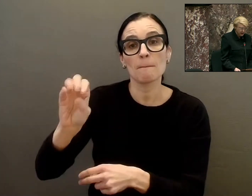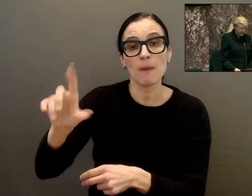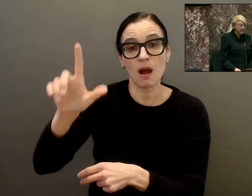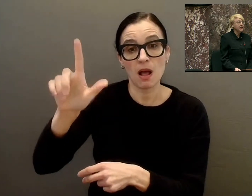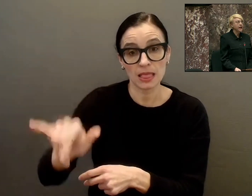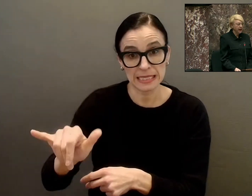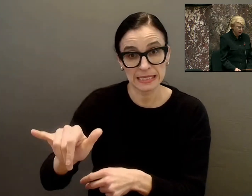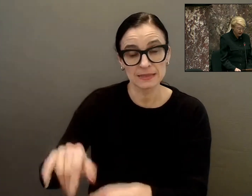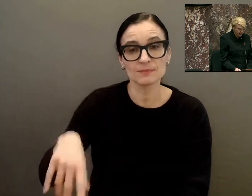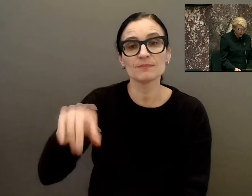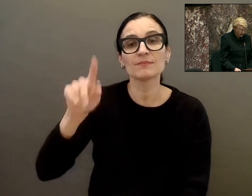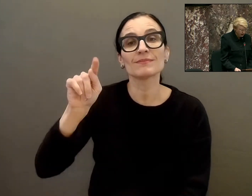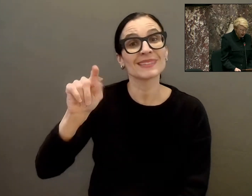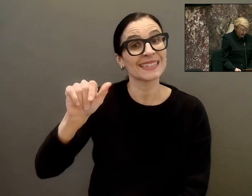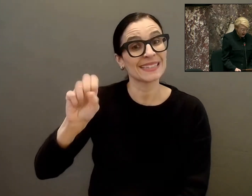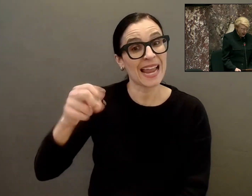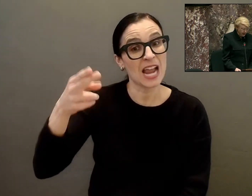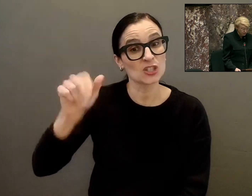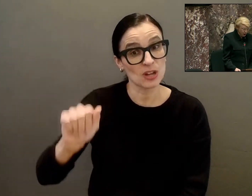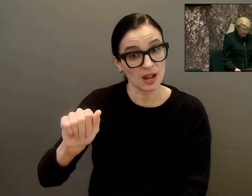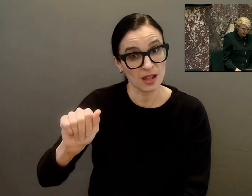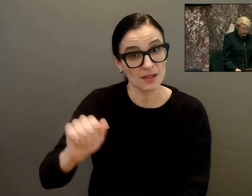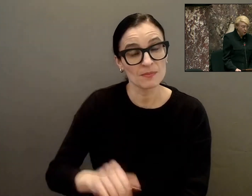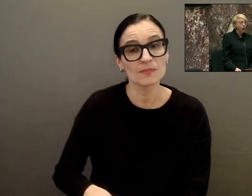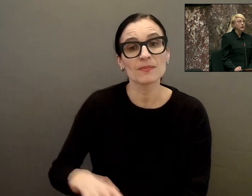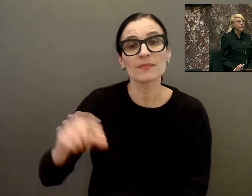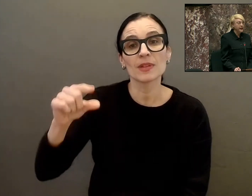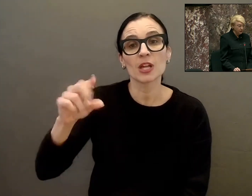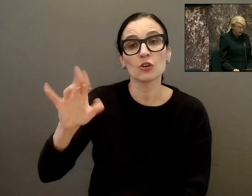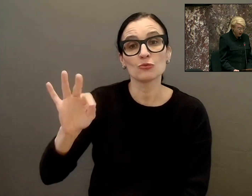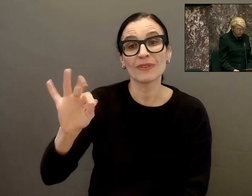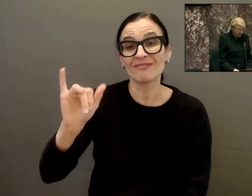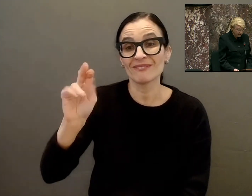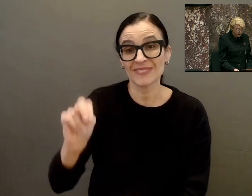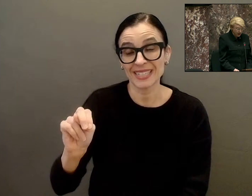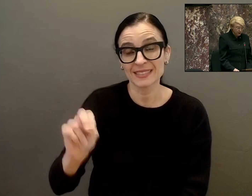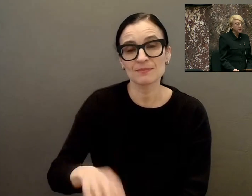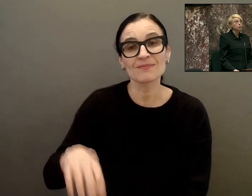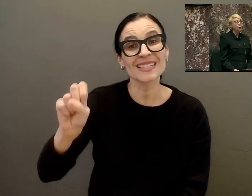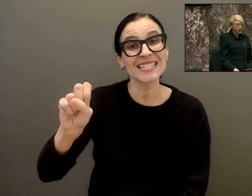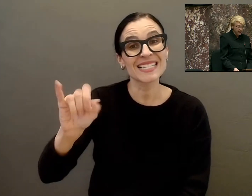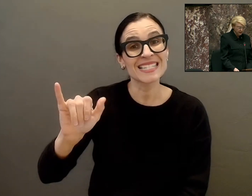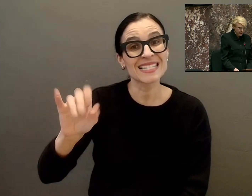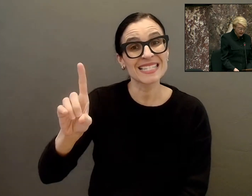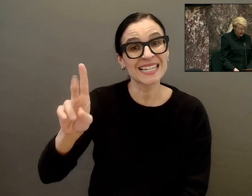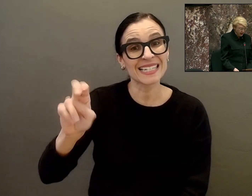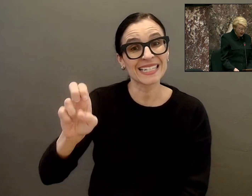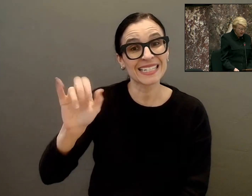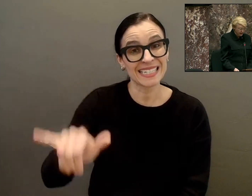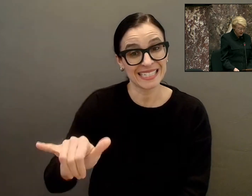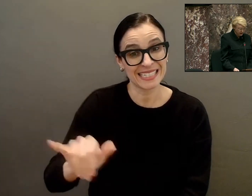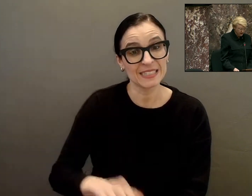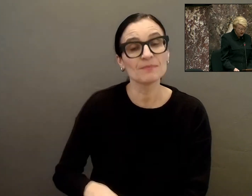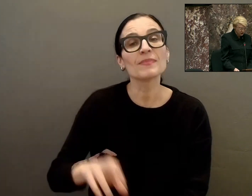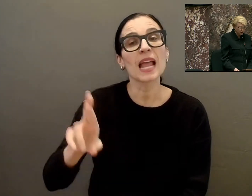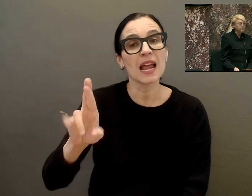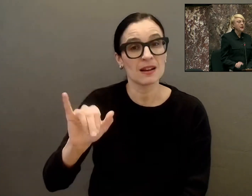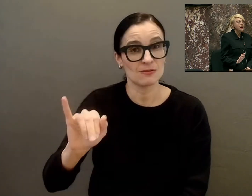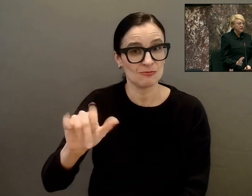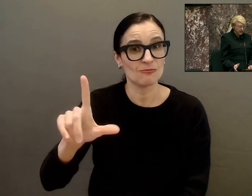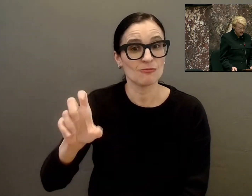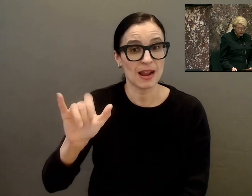Griffins-Leclerc, Sydney Herrical, and Riley Swan, and they are accompanied by the program lead, Amanda